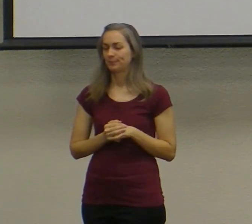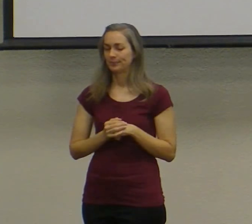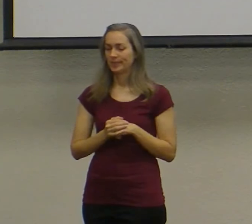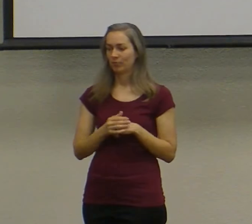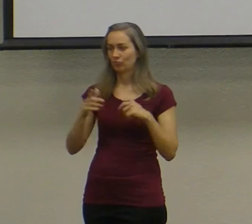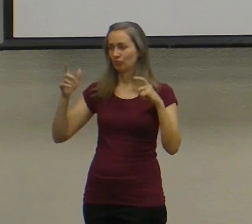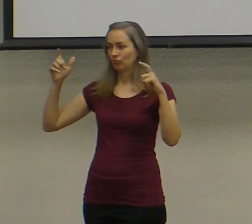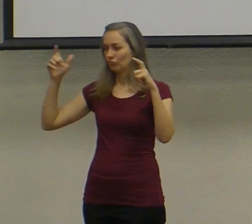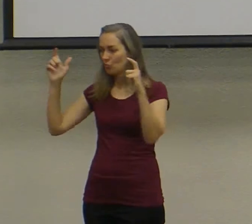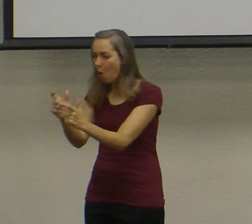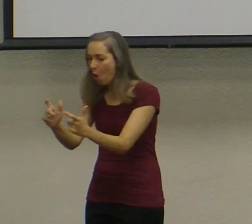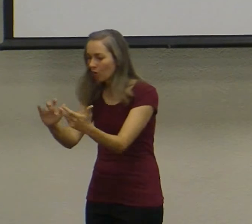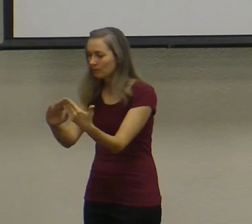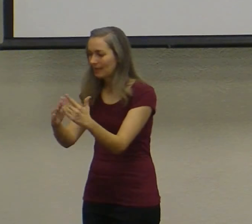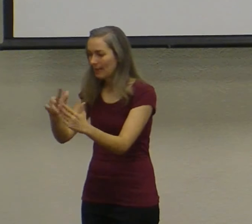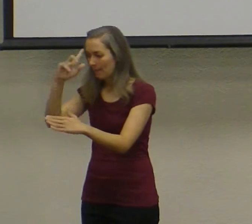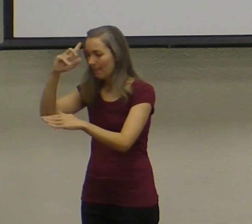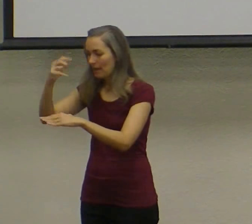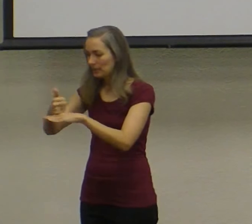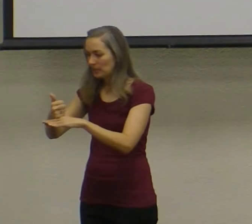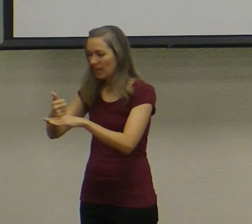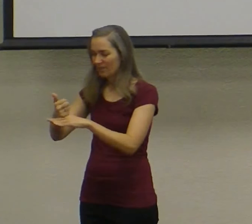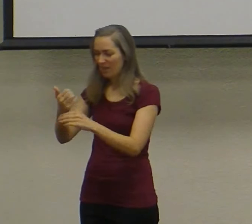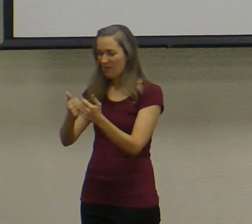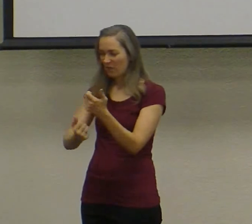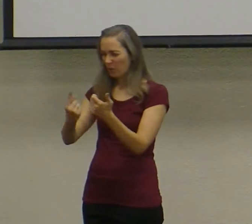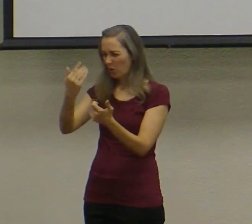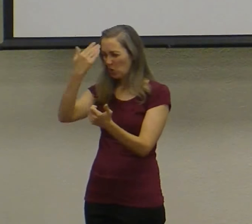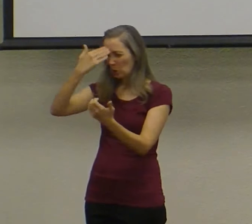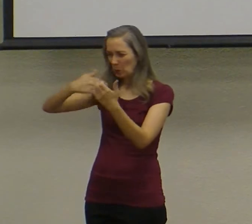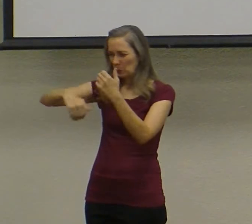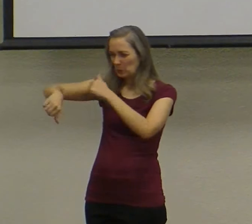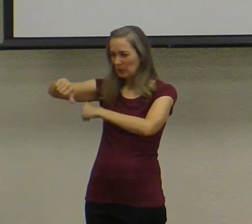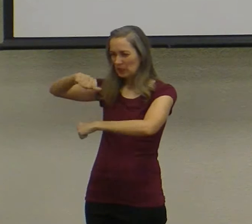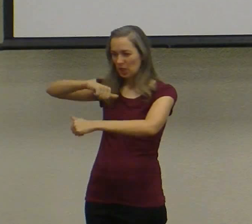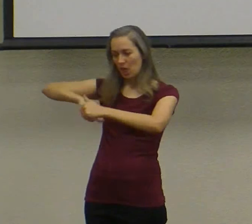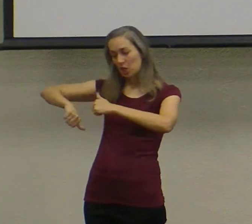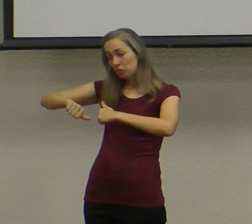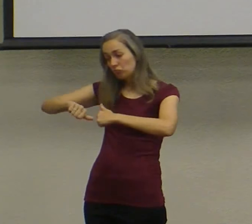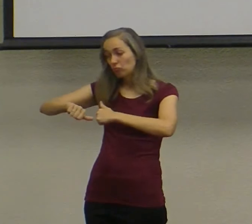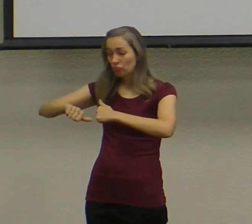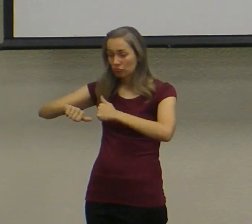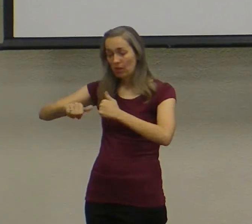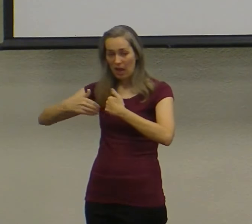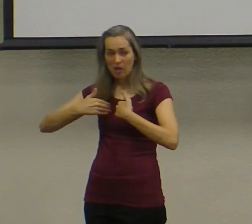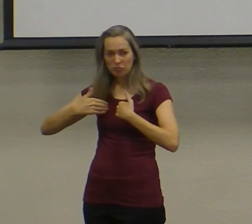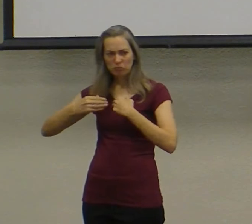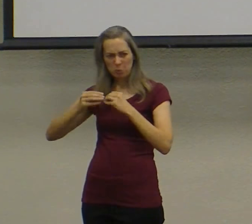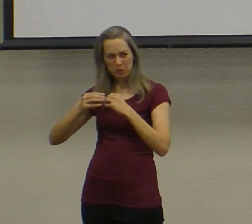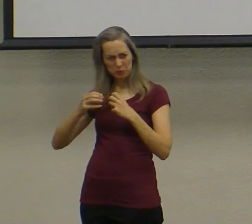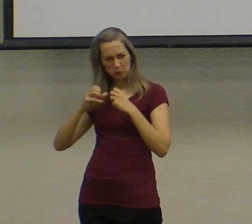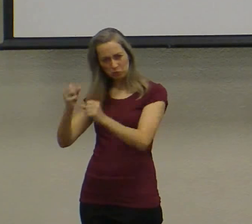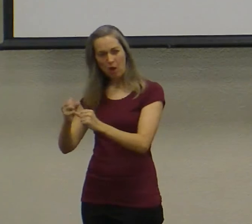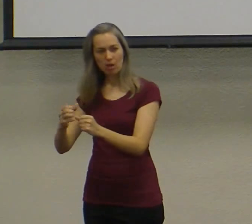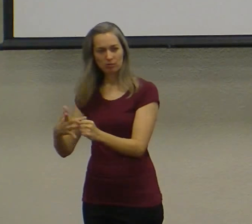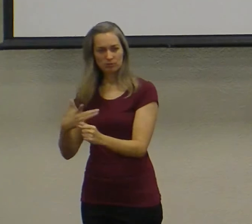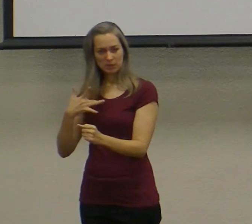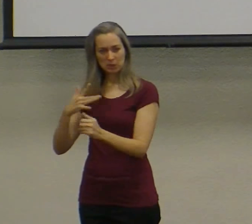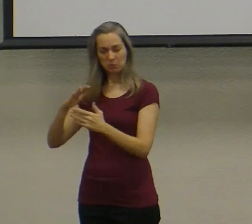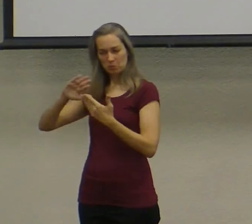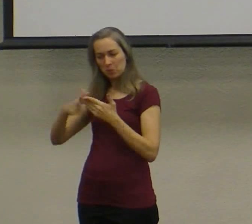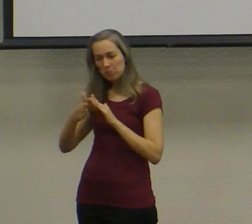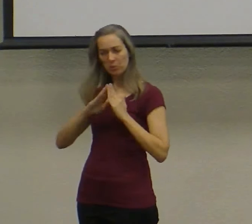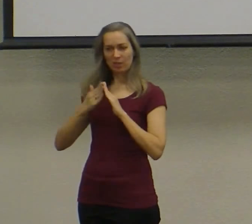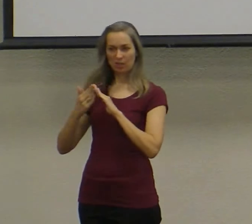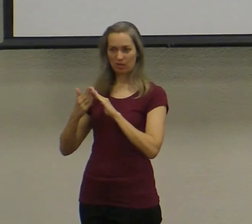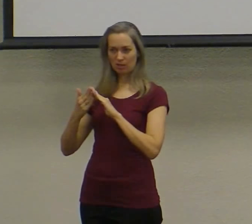and more everybody knowing who everybody else was, a much stronger sense of community than a lot of other places have, in the sense